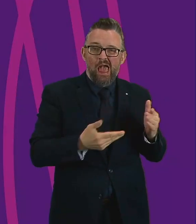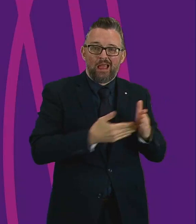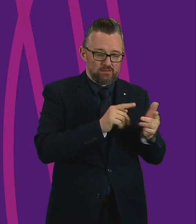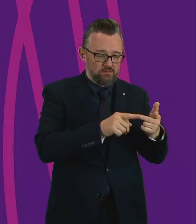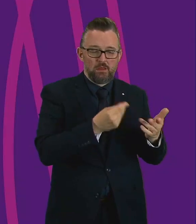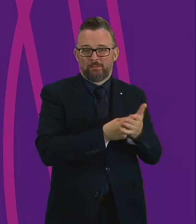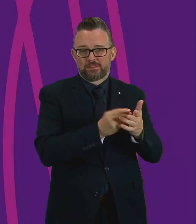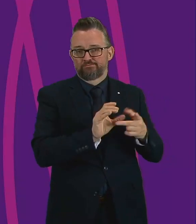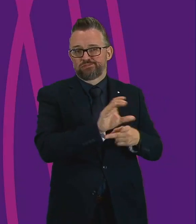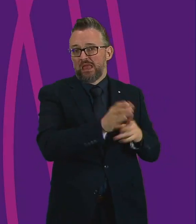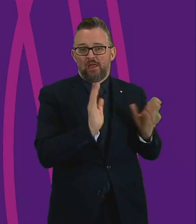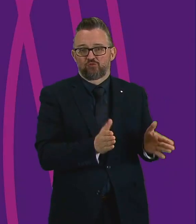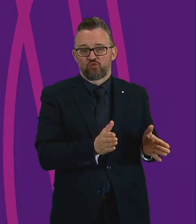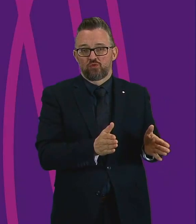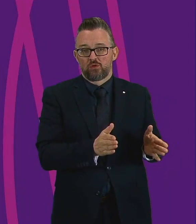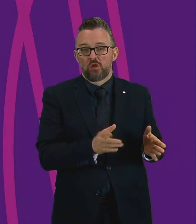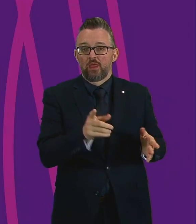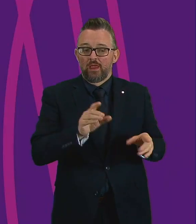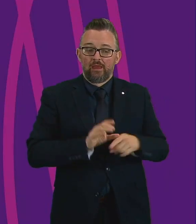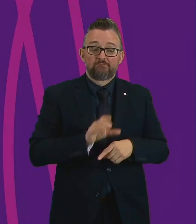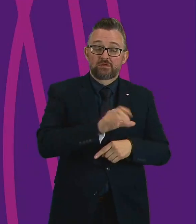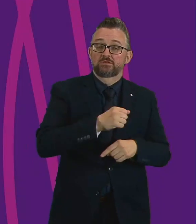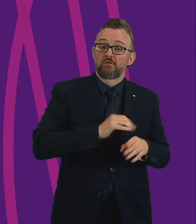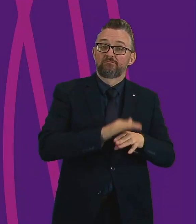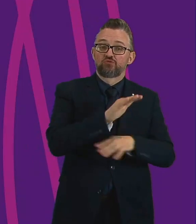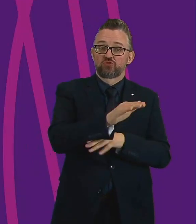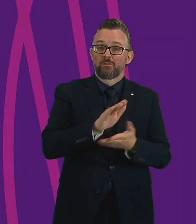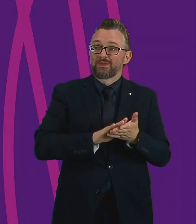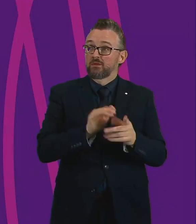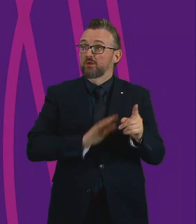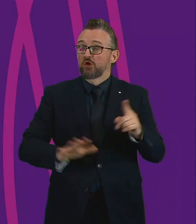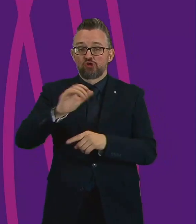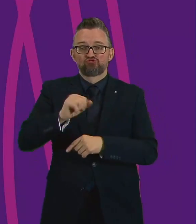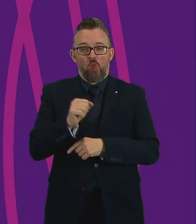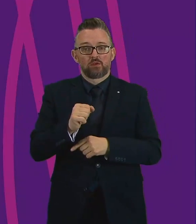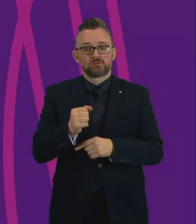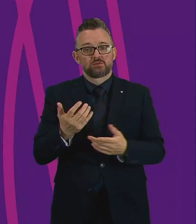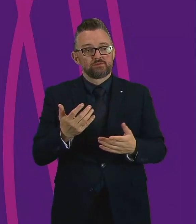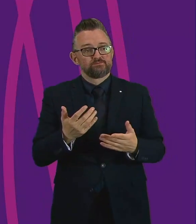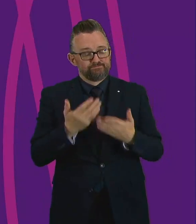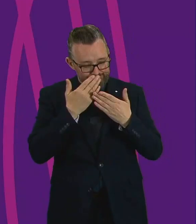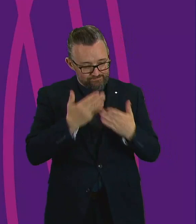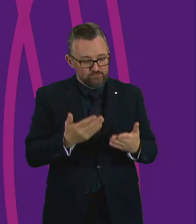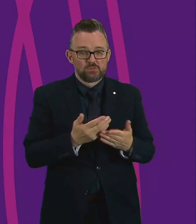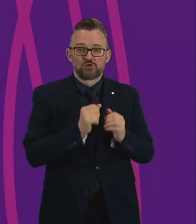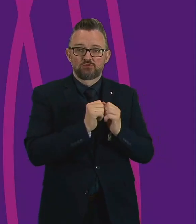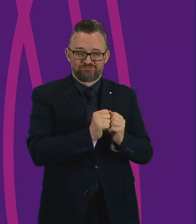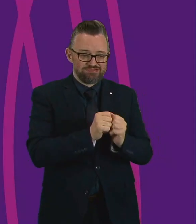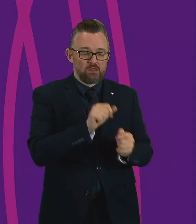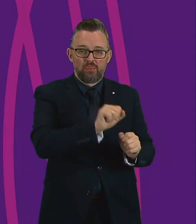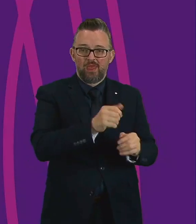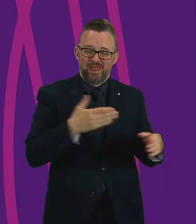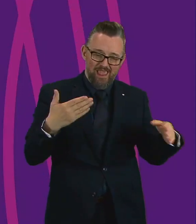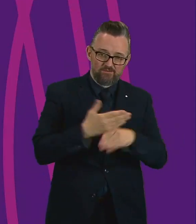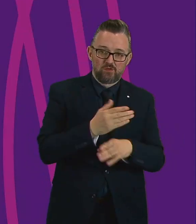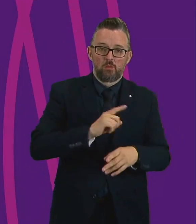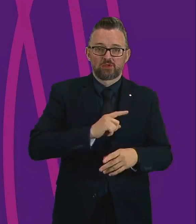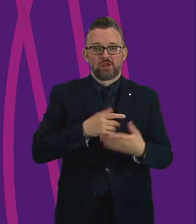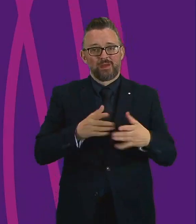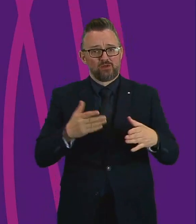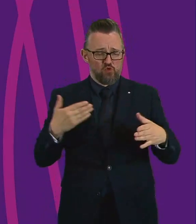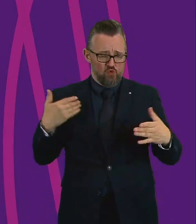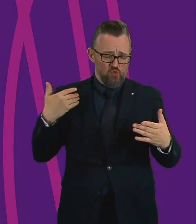invest in our future, and in doing so create a country worthy of their efforts, because they bore the brunt of this pandemic.